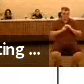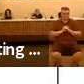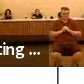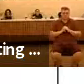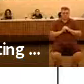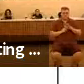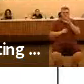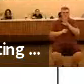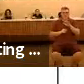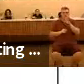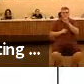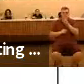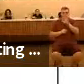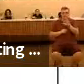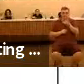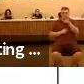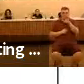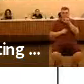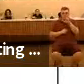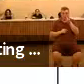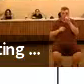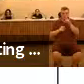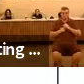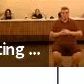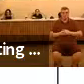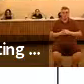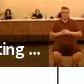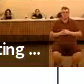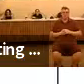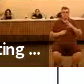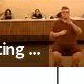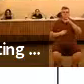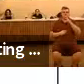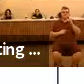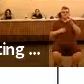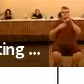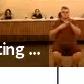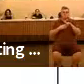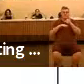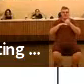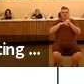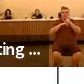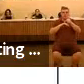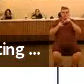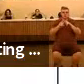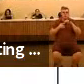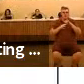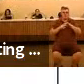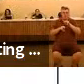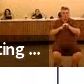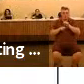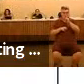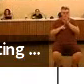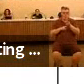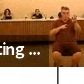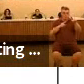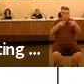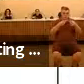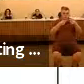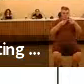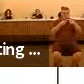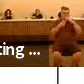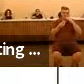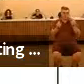about 65 acres. And it discharges to as well at the northwest corner